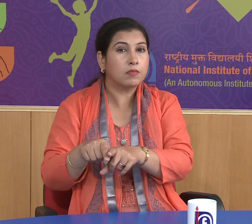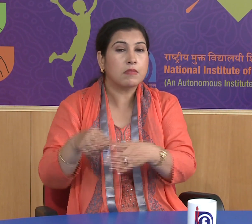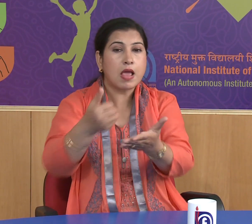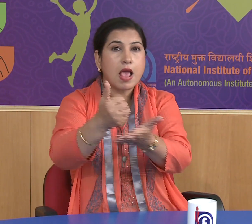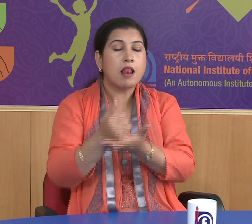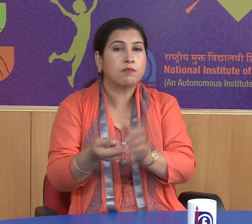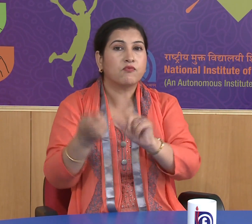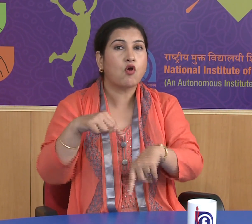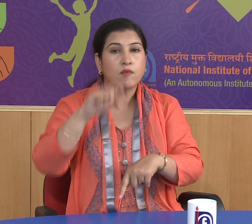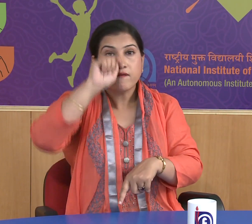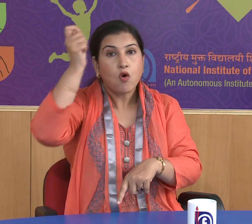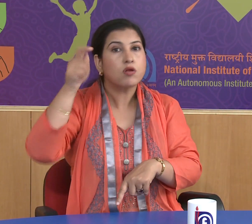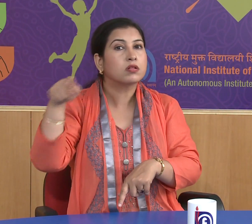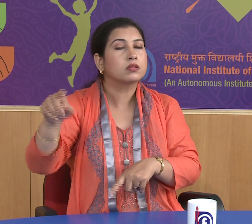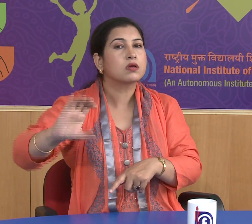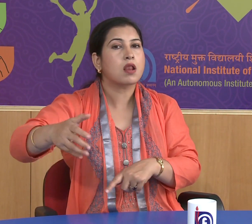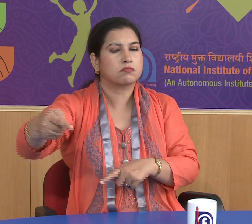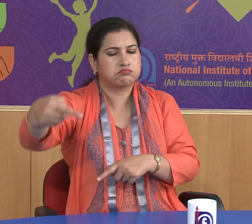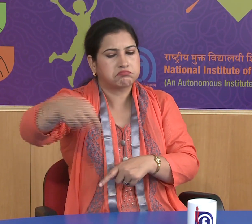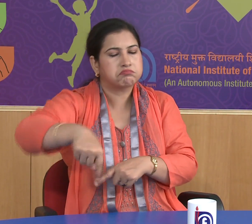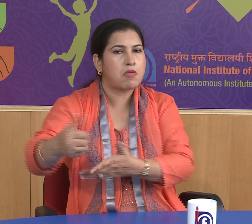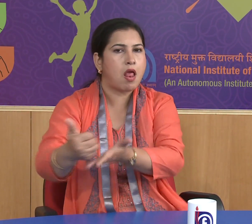from foreign countries.